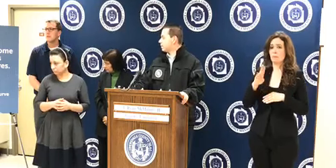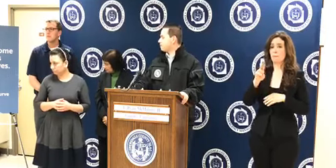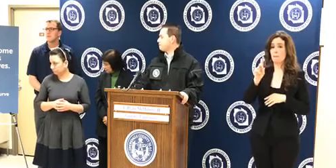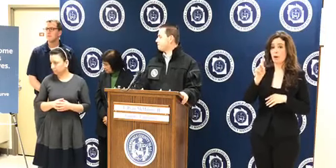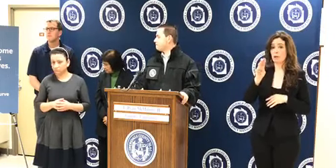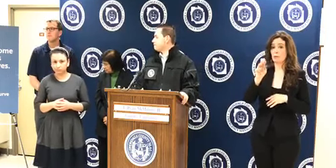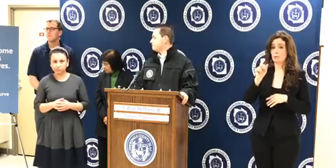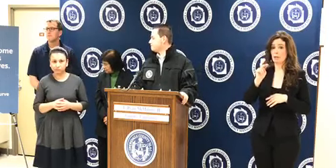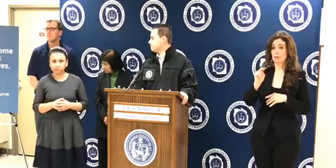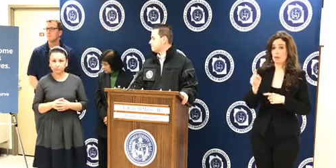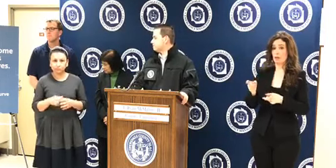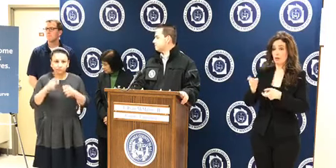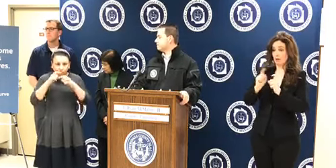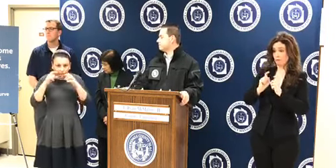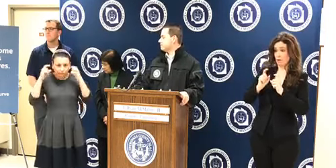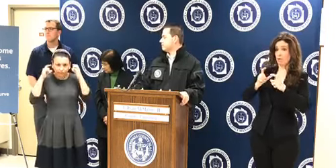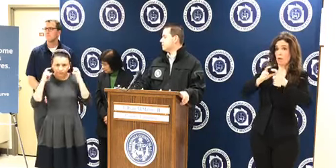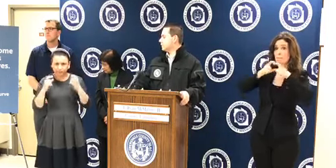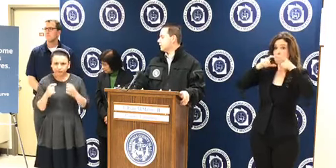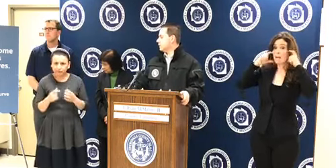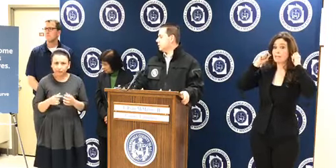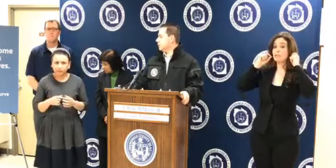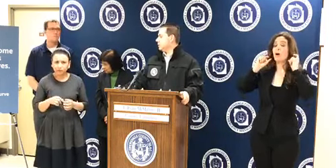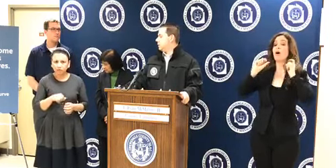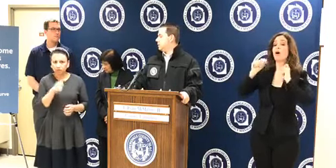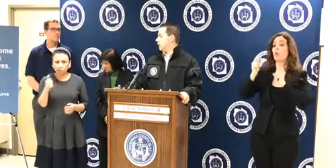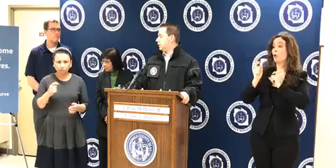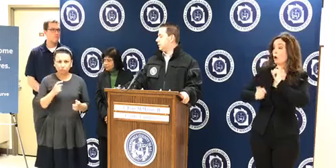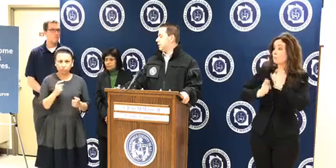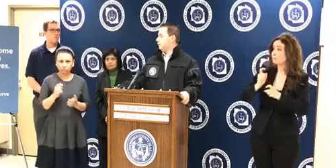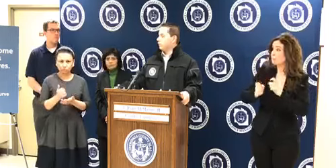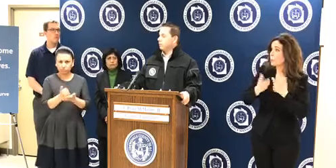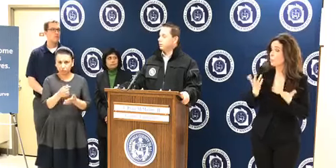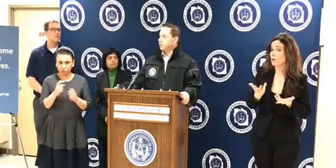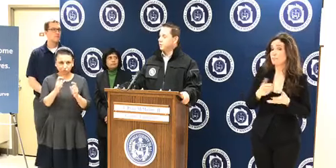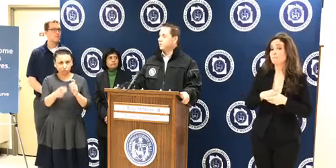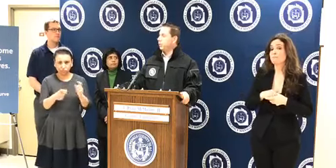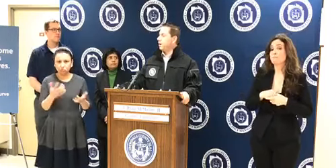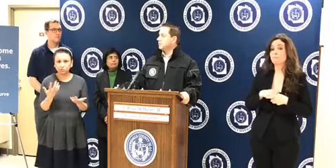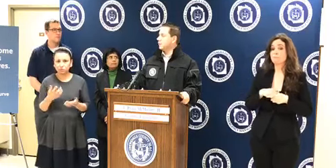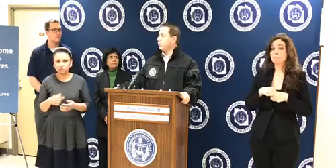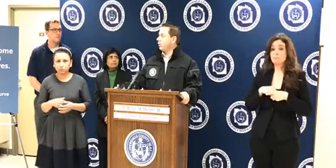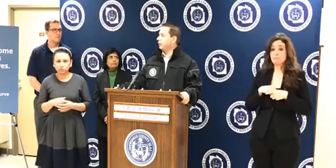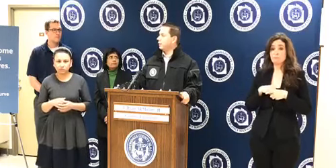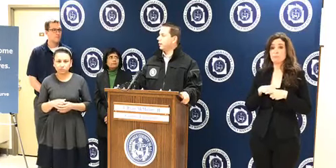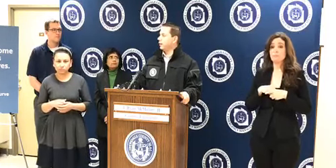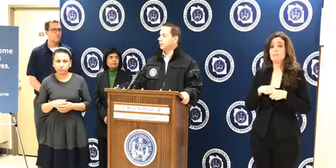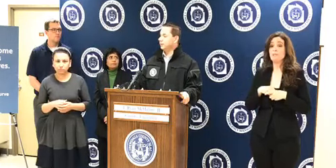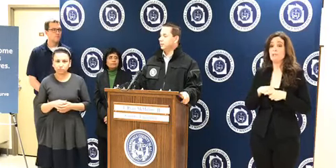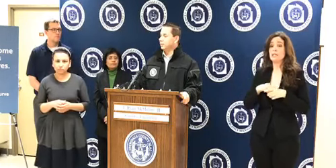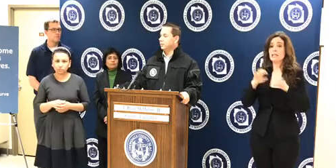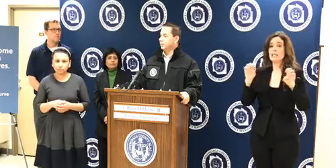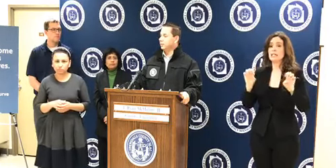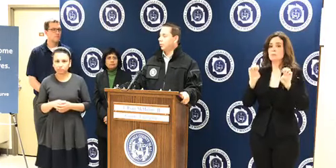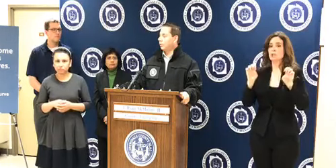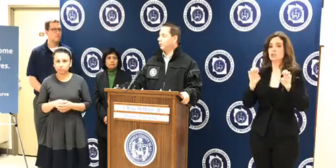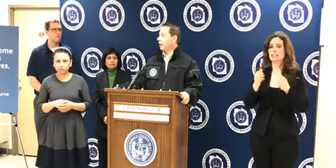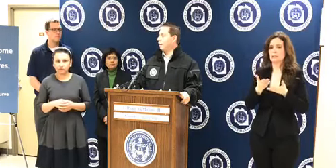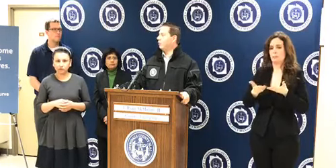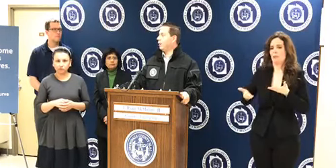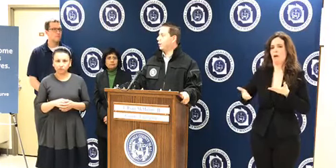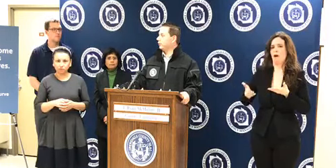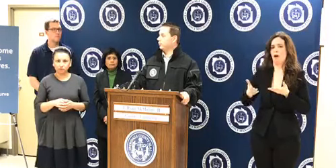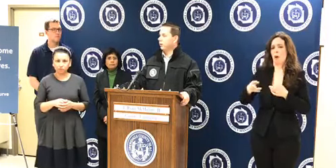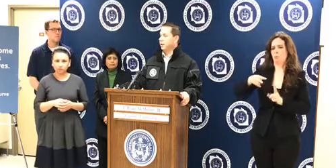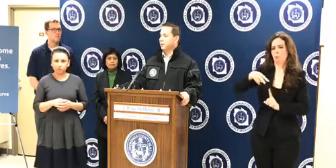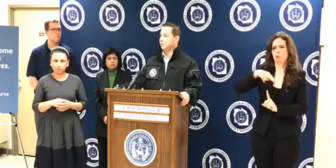specific stuff the county needs? Yeah, look at from an emergency supply standpoint, the more we have,